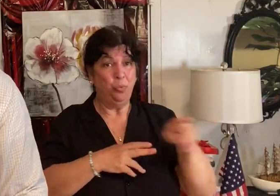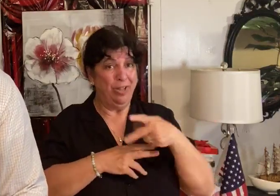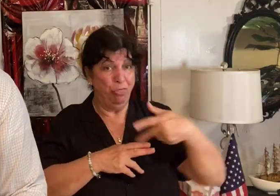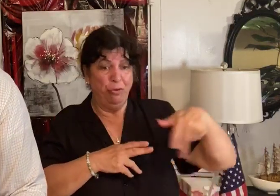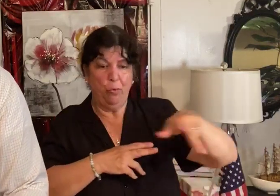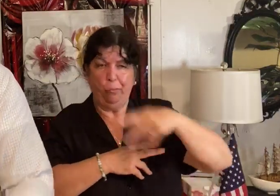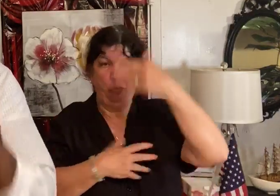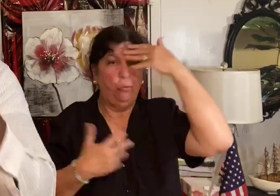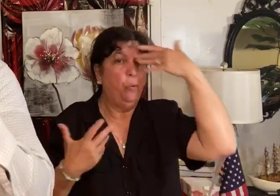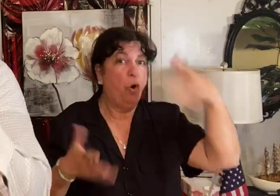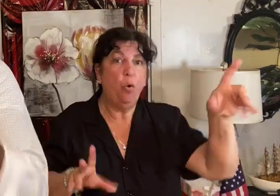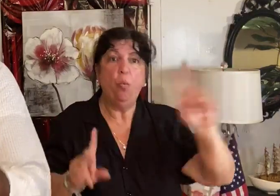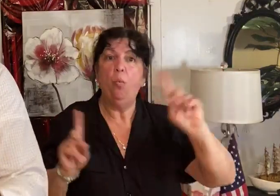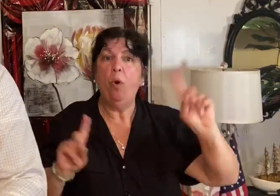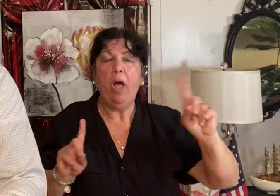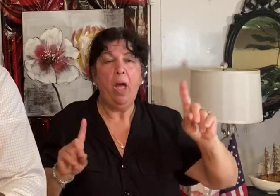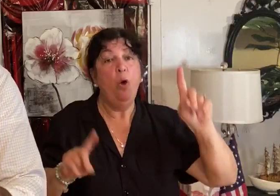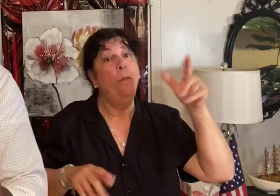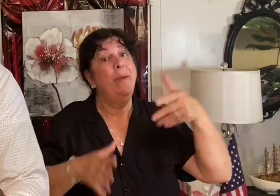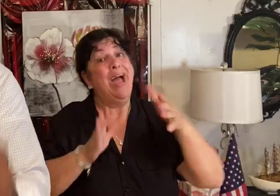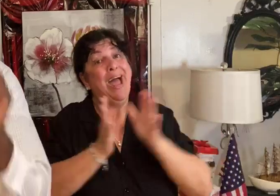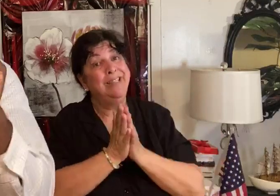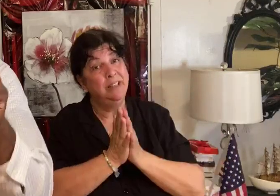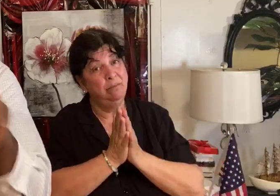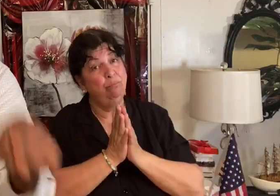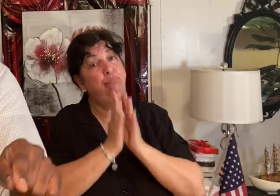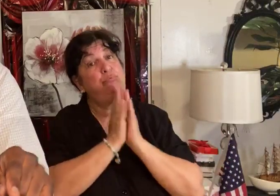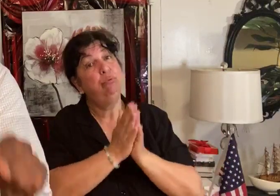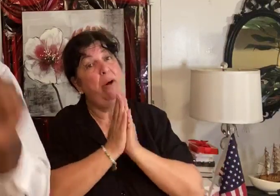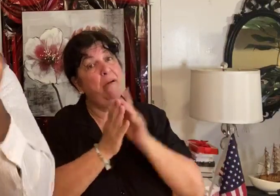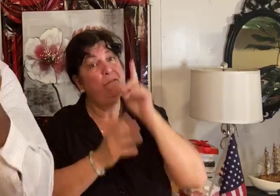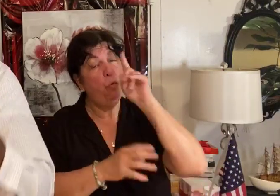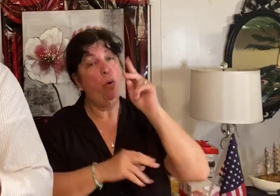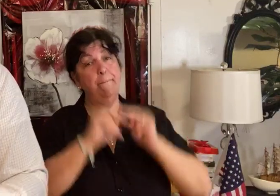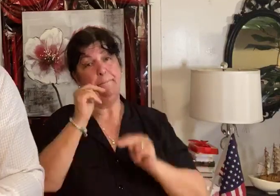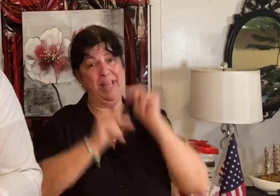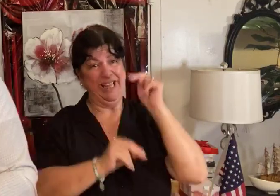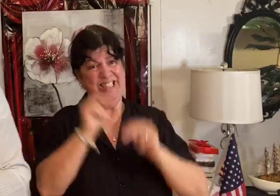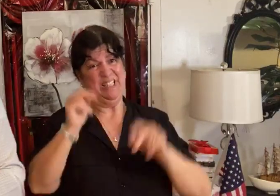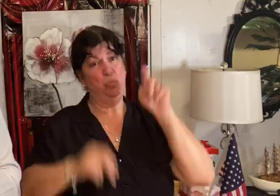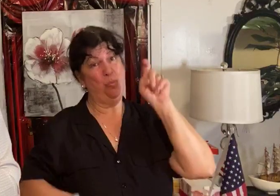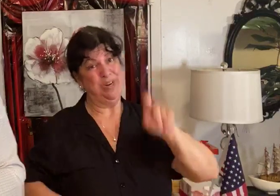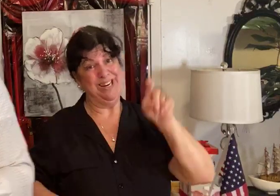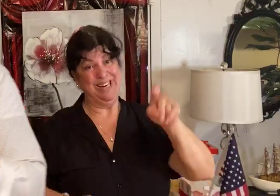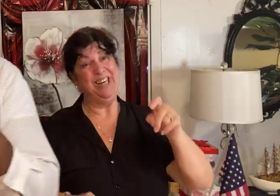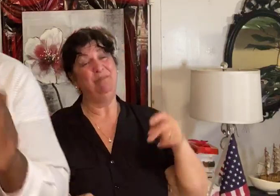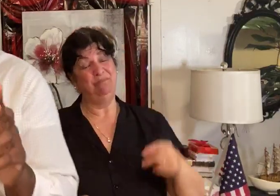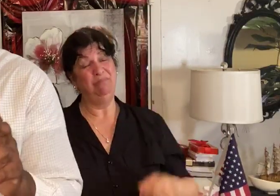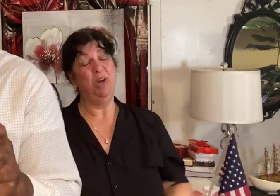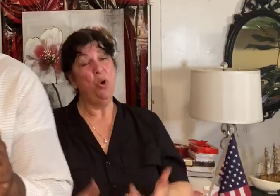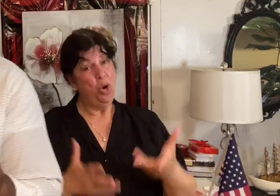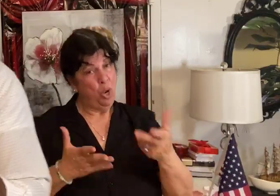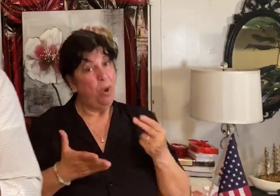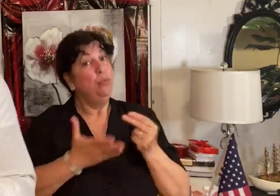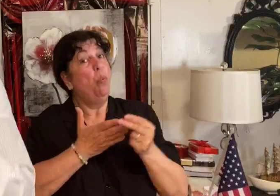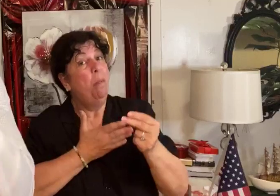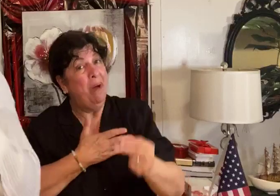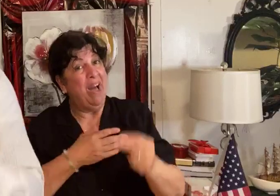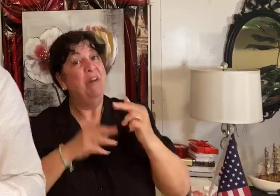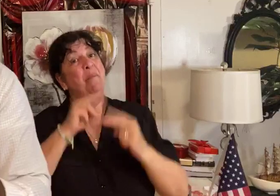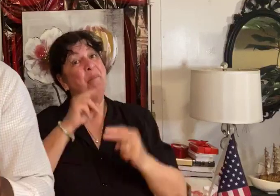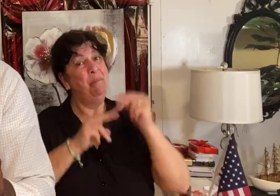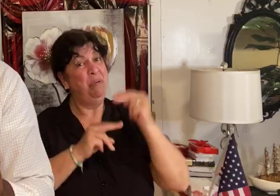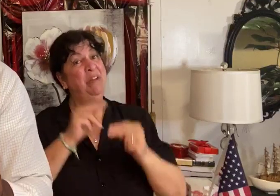we're going to be. And I'm asking for you to pray. This Sunday, it's at 2314 Snyder Avenue.